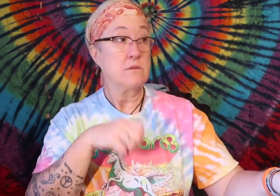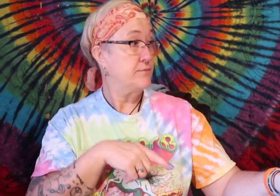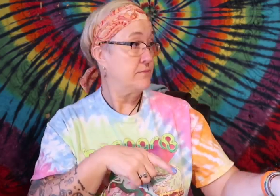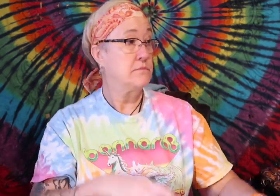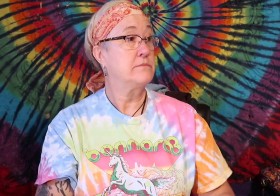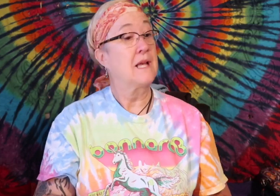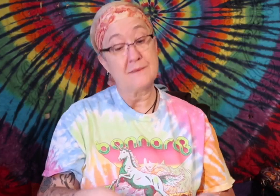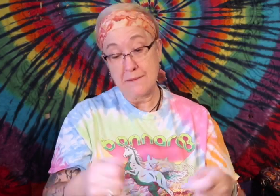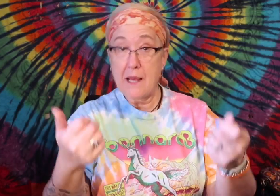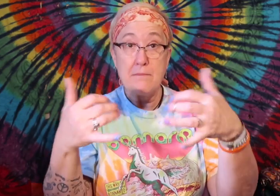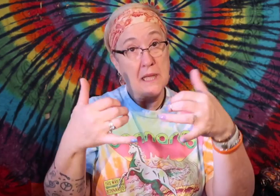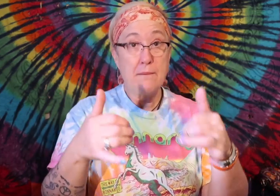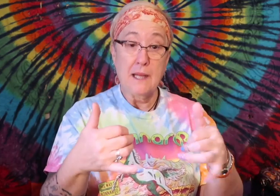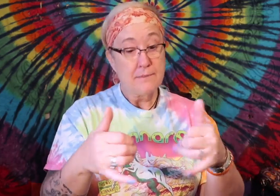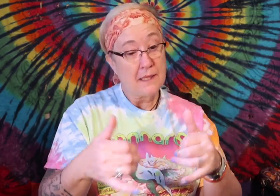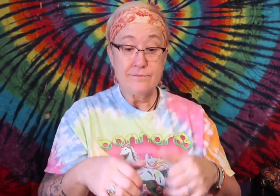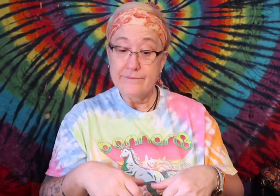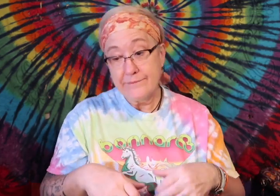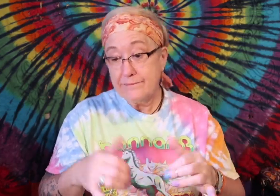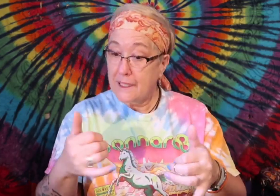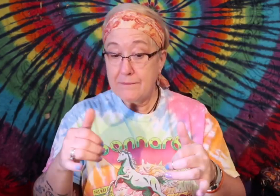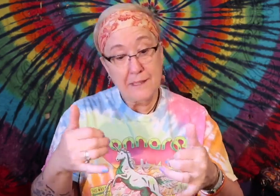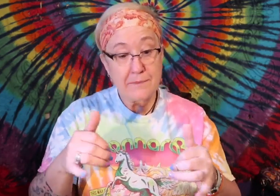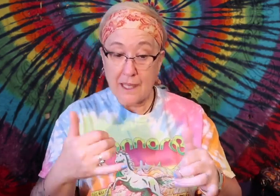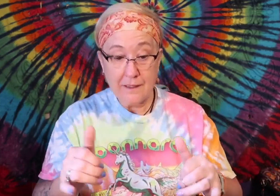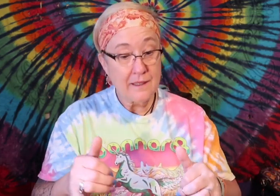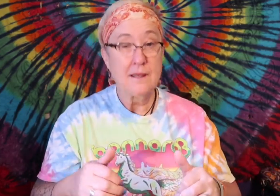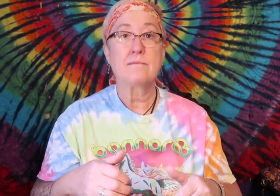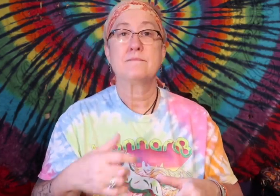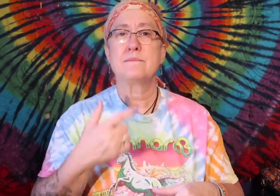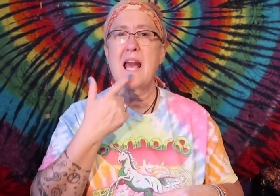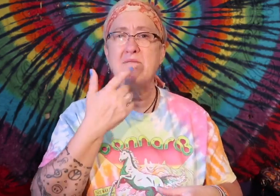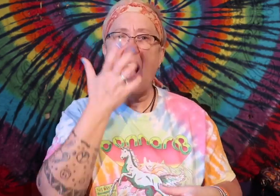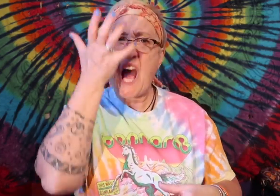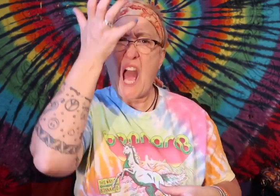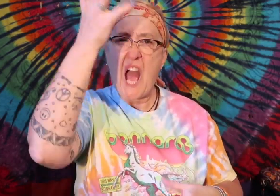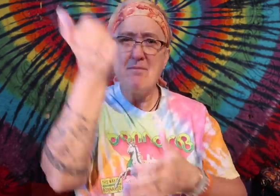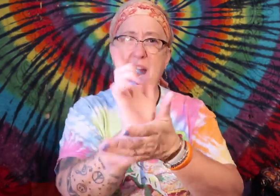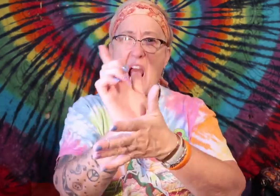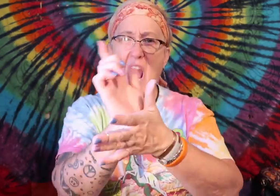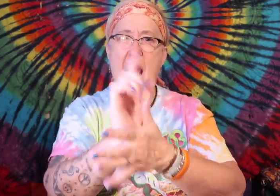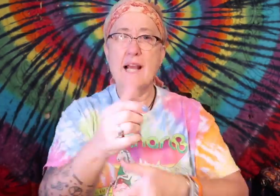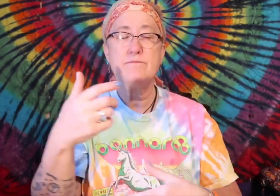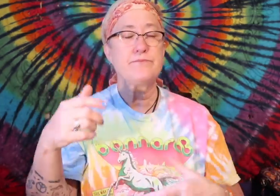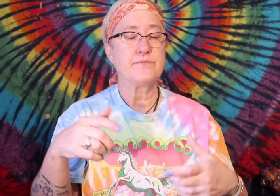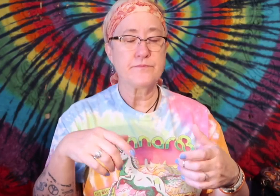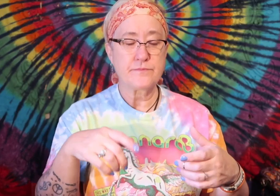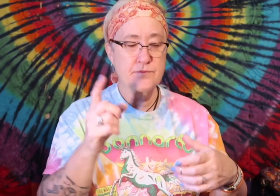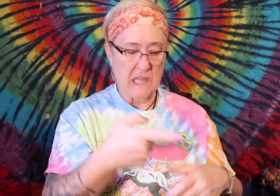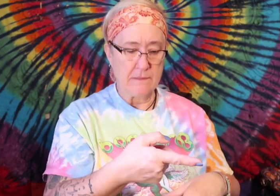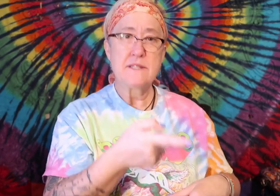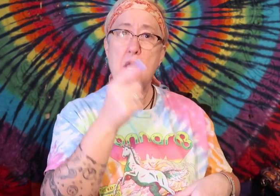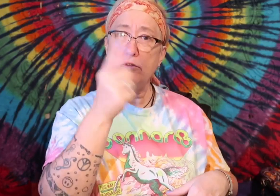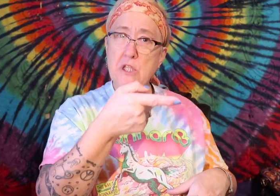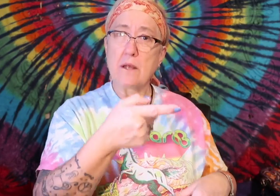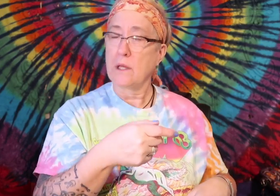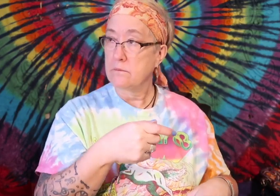And she would always ignore me. She would just play and play. She would never pay attention to me, and I would scream her name. And then